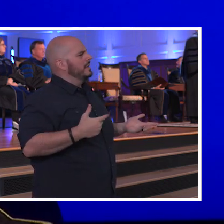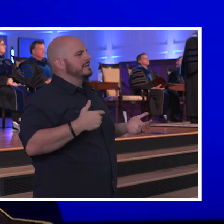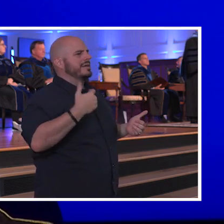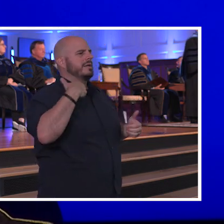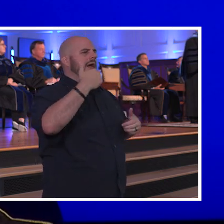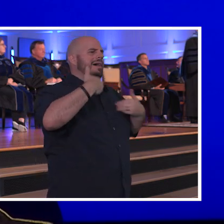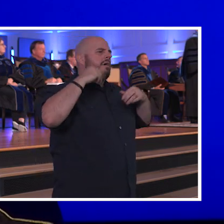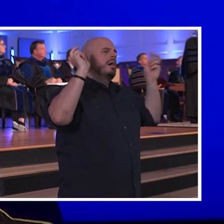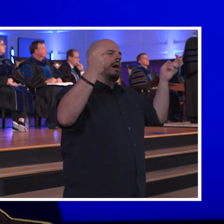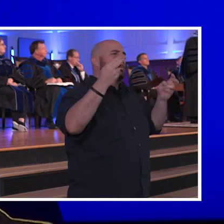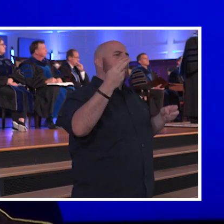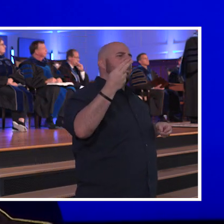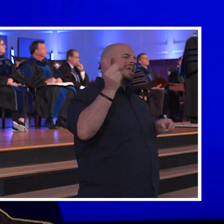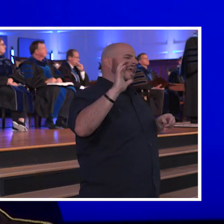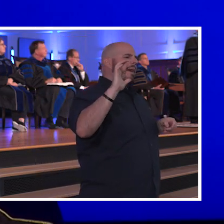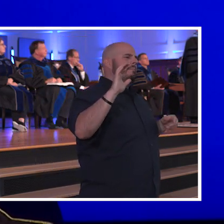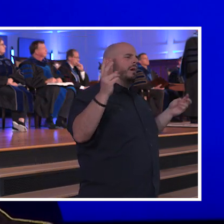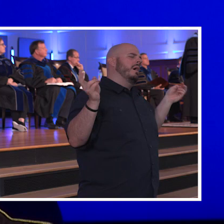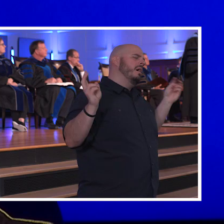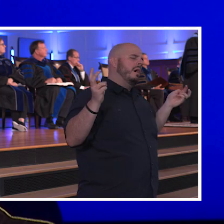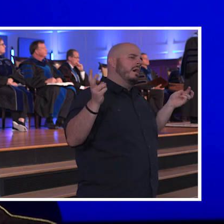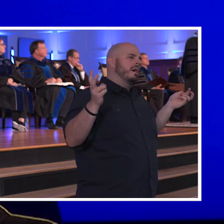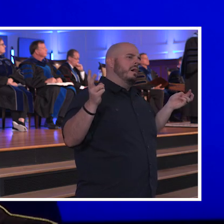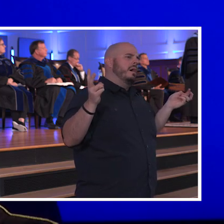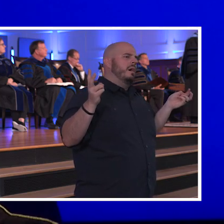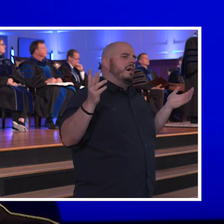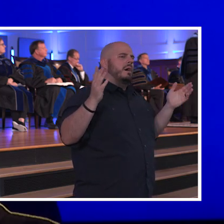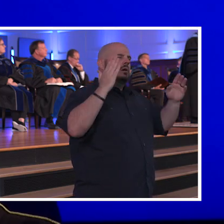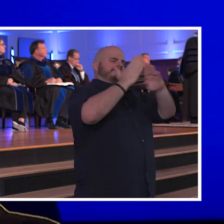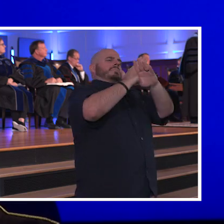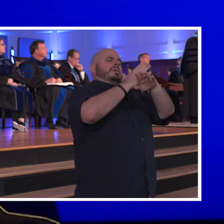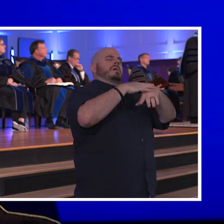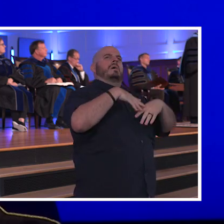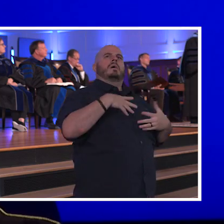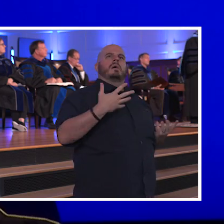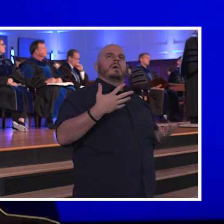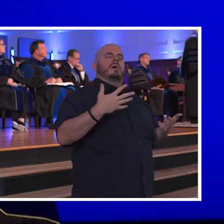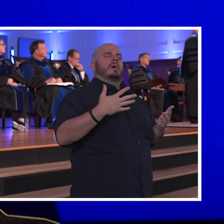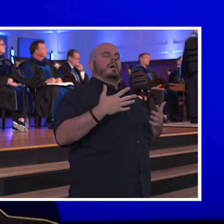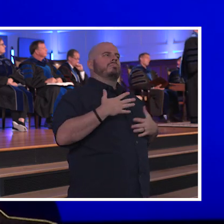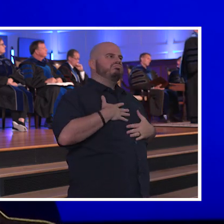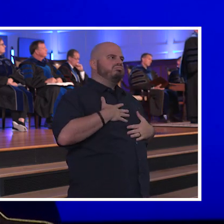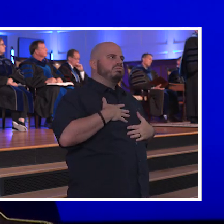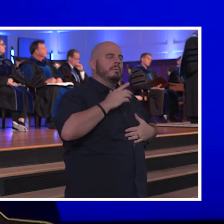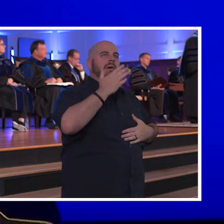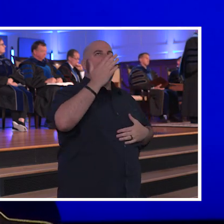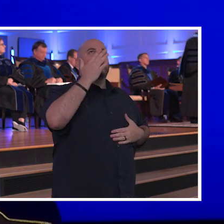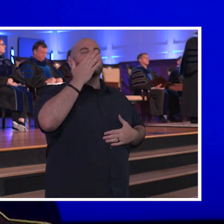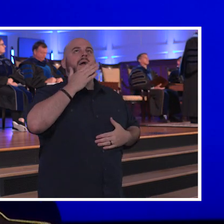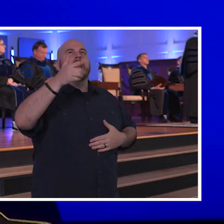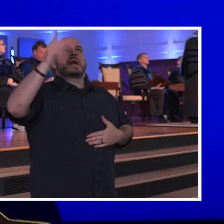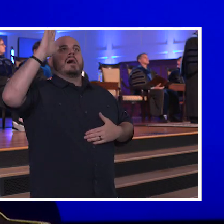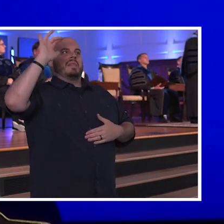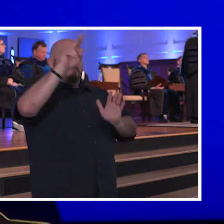that would prevent her from going. But I thank God that that particular policy was changed in